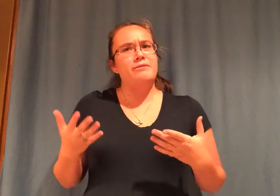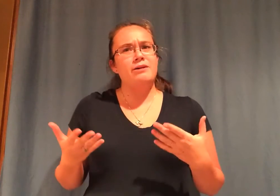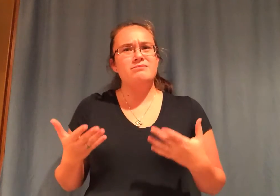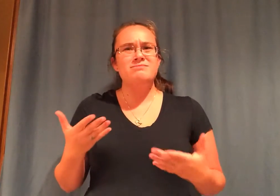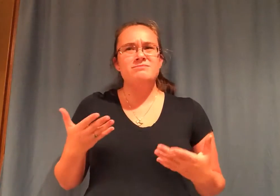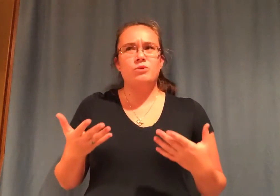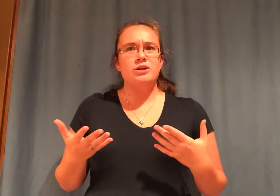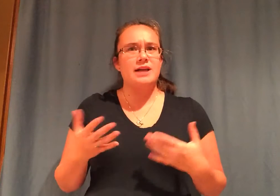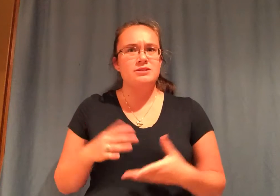around 400,000.